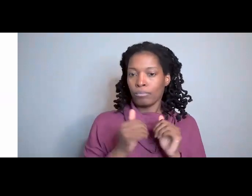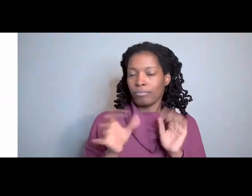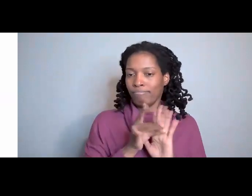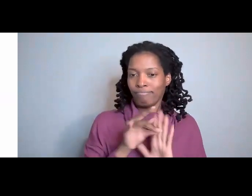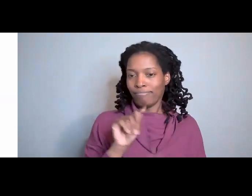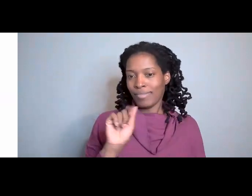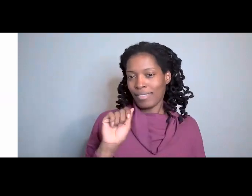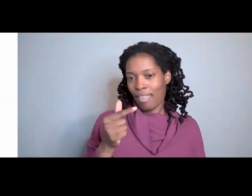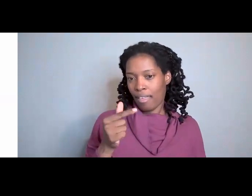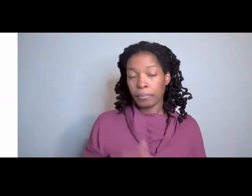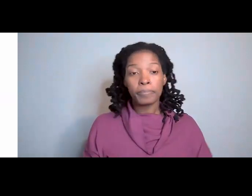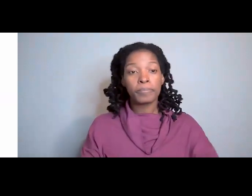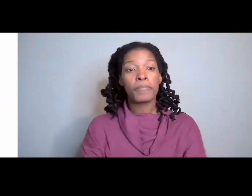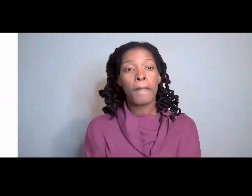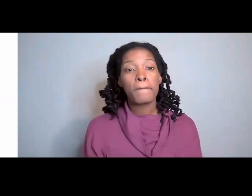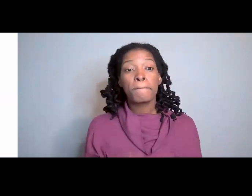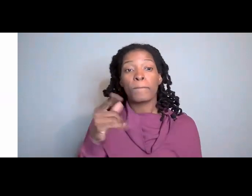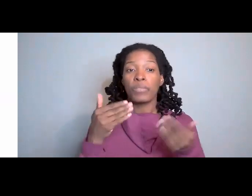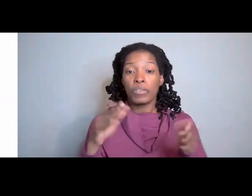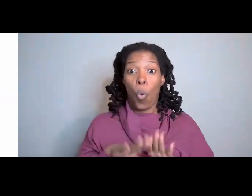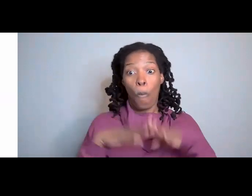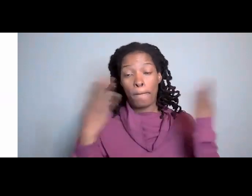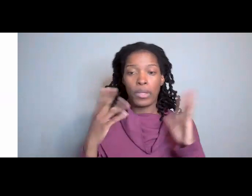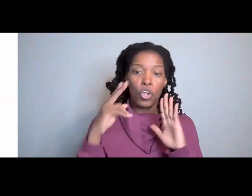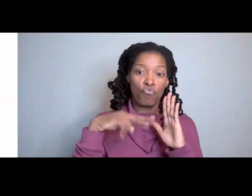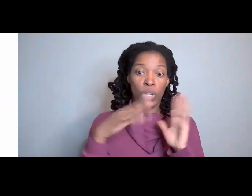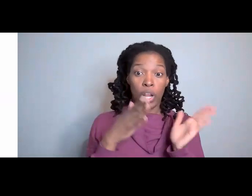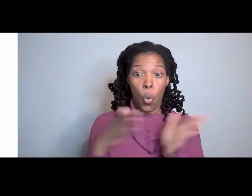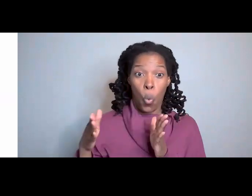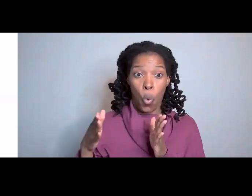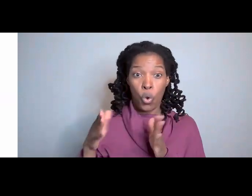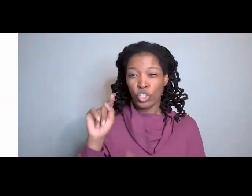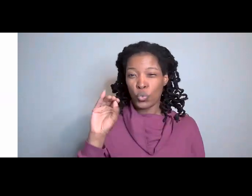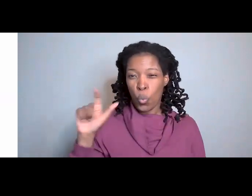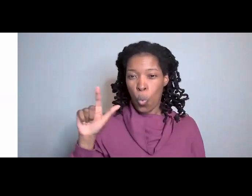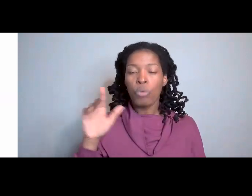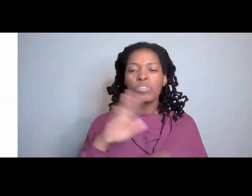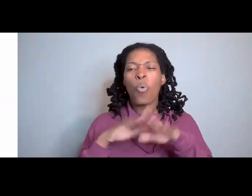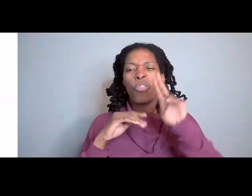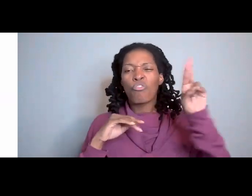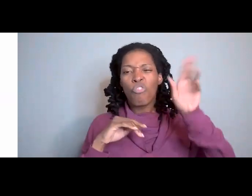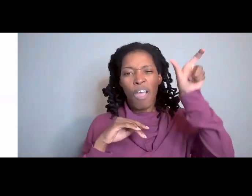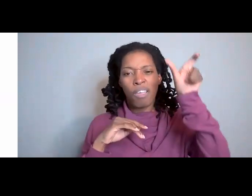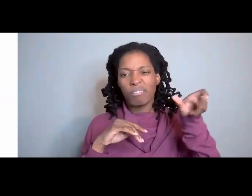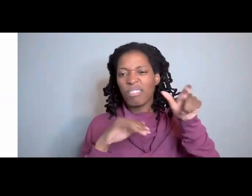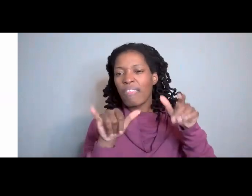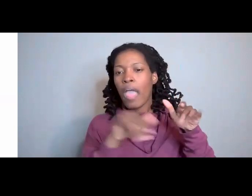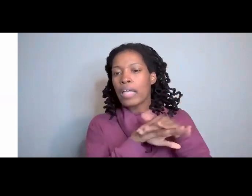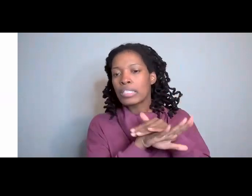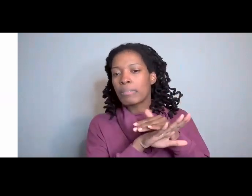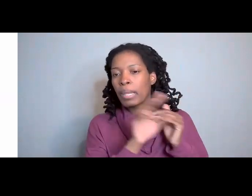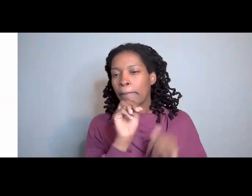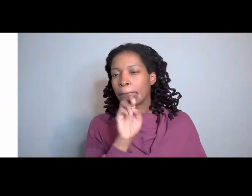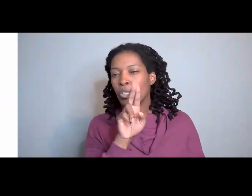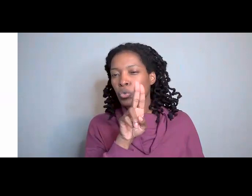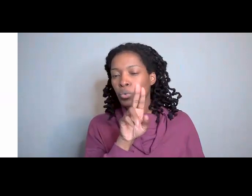the reading order tool from the right hand in the accessibility menu. It should be